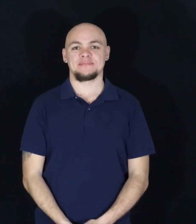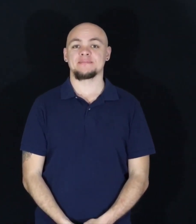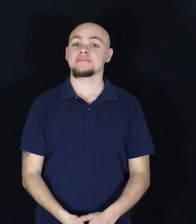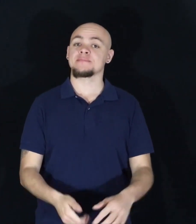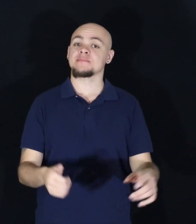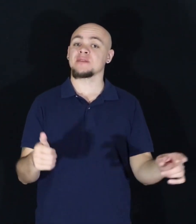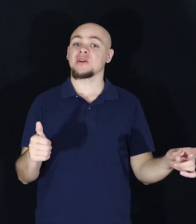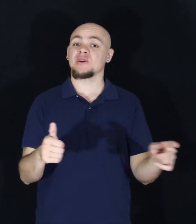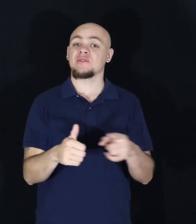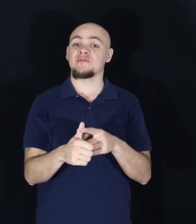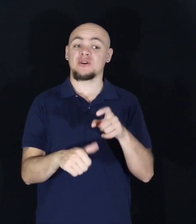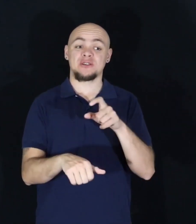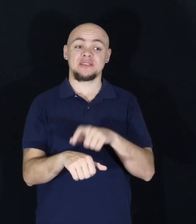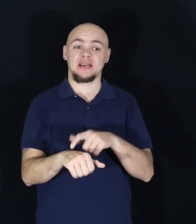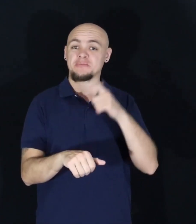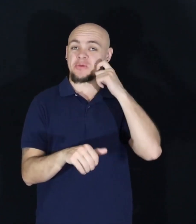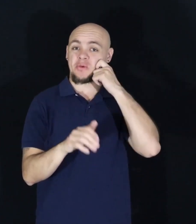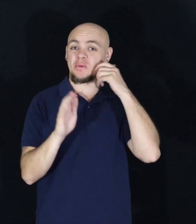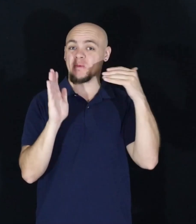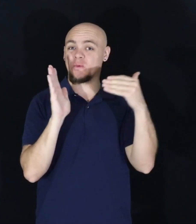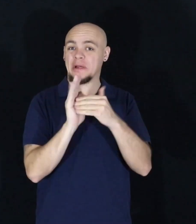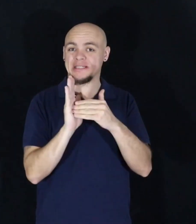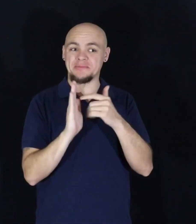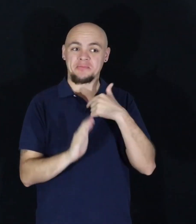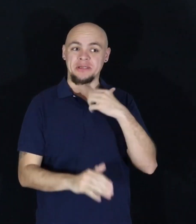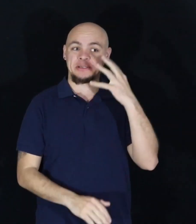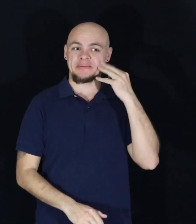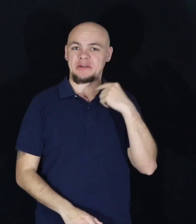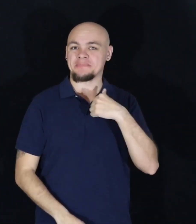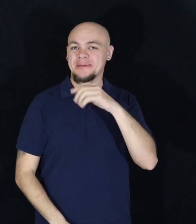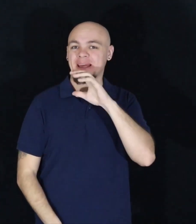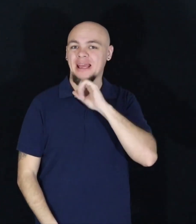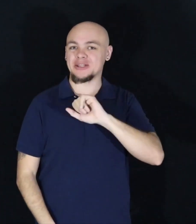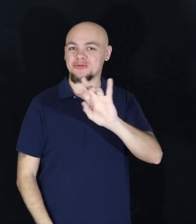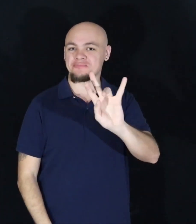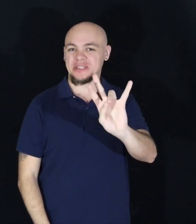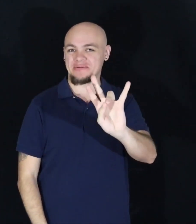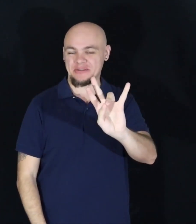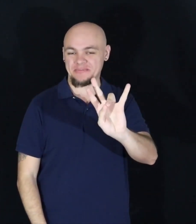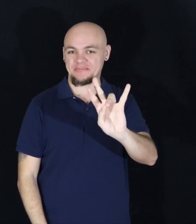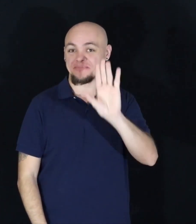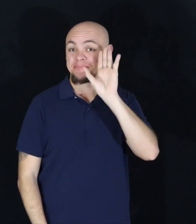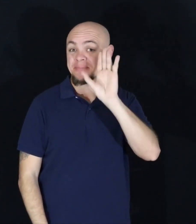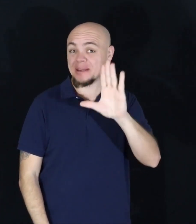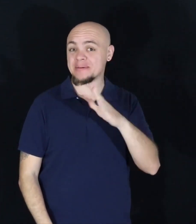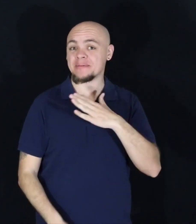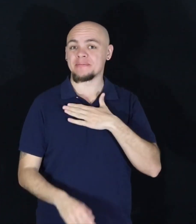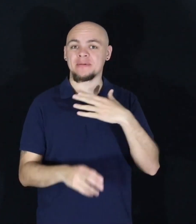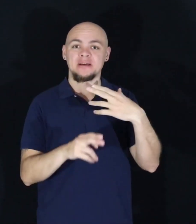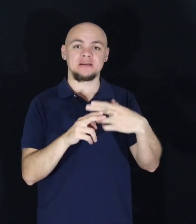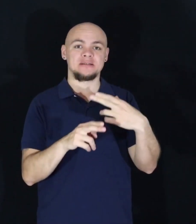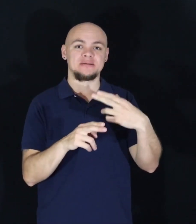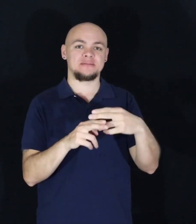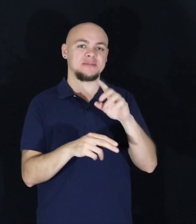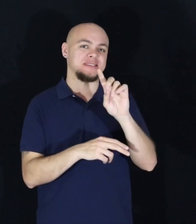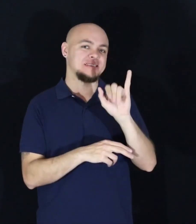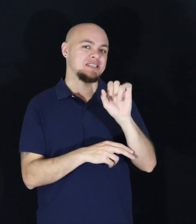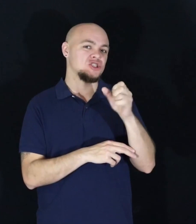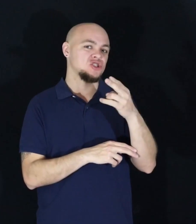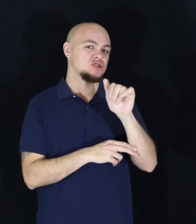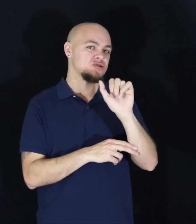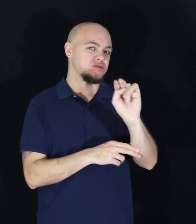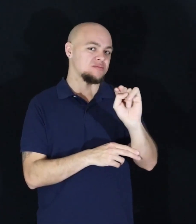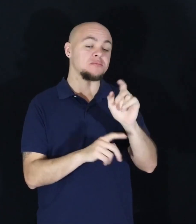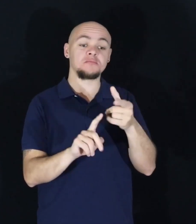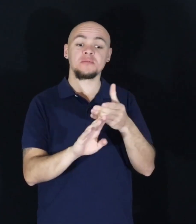first time I ever experienced racism was when I was just 7 years old. Hi, my name is D'Shontéa Devow, but before I start, I